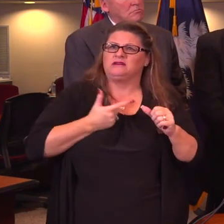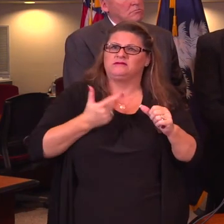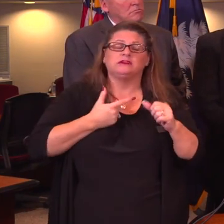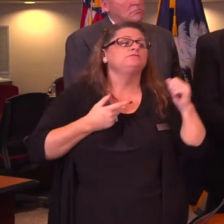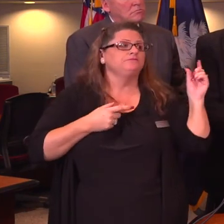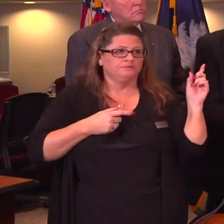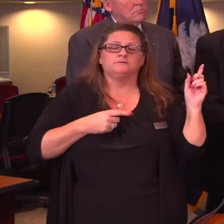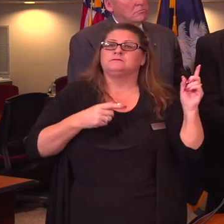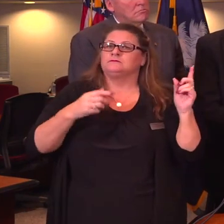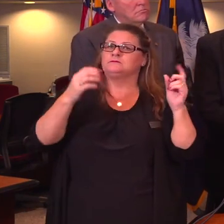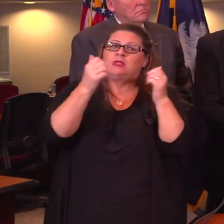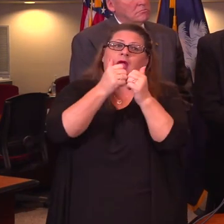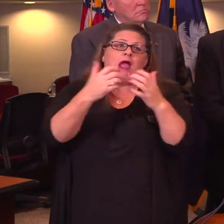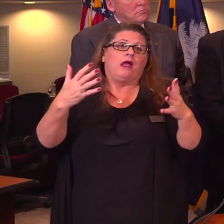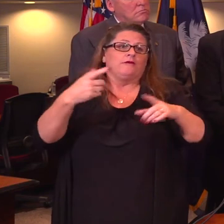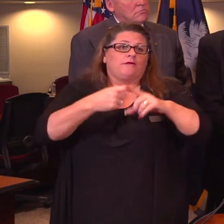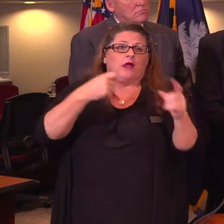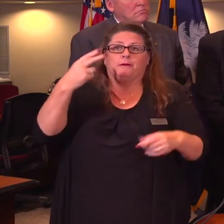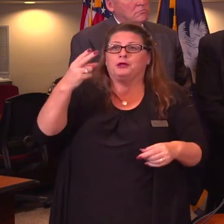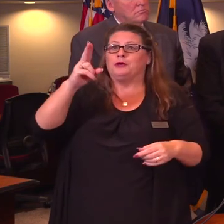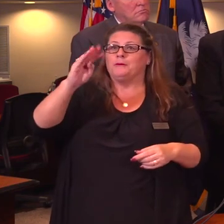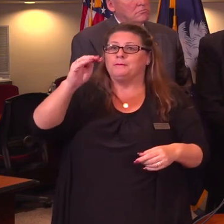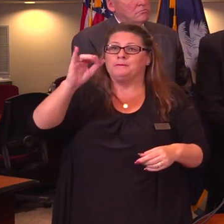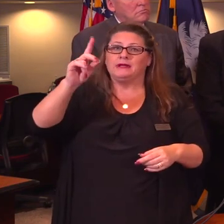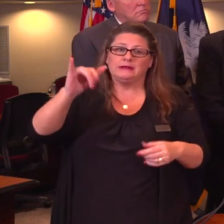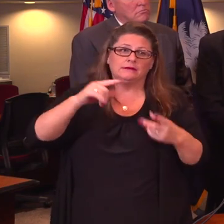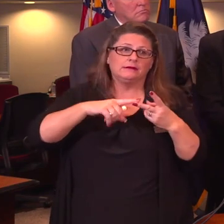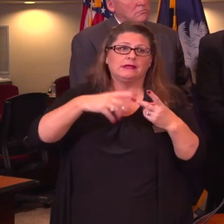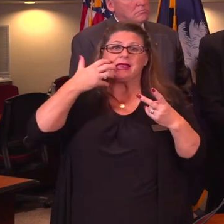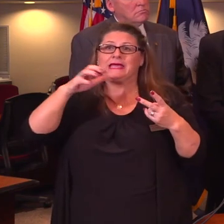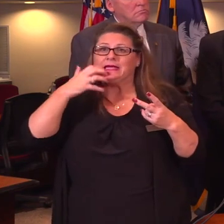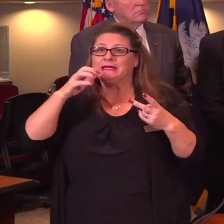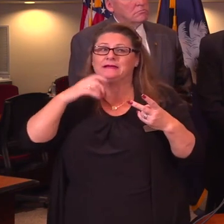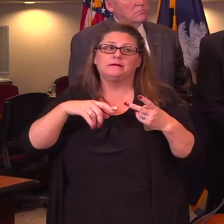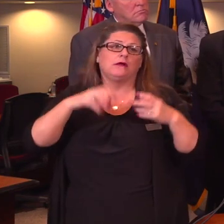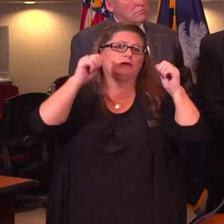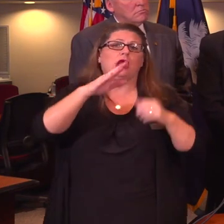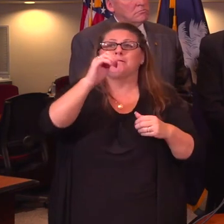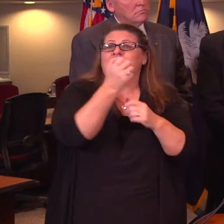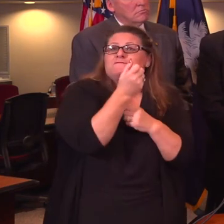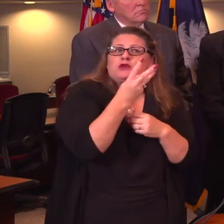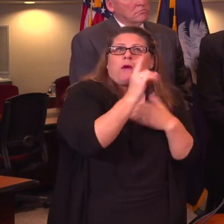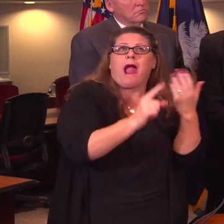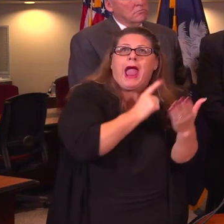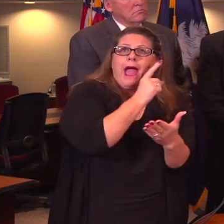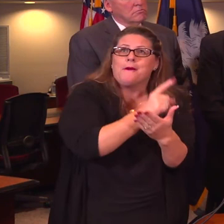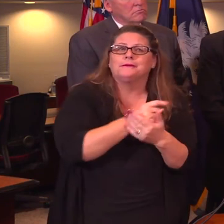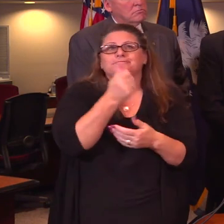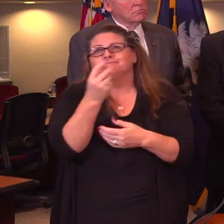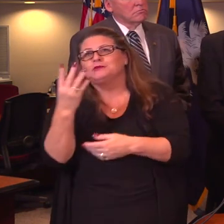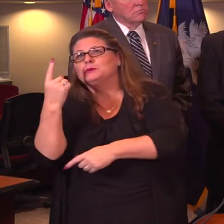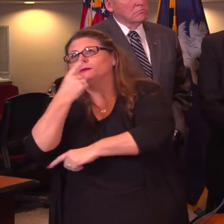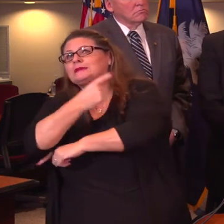conditions, the everything from the humidity, the heat, and it can range from a few hours, and it could be as long as a few days in certain